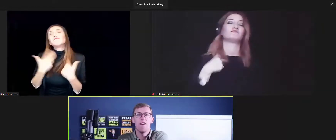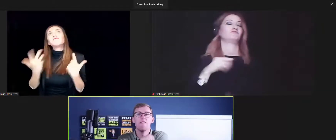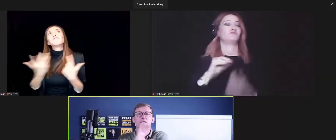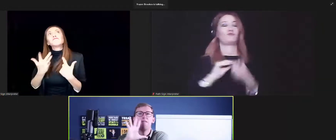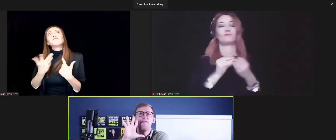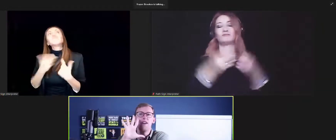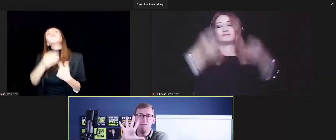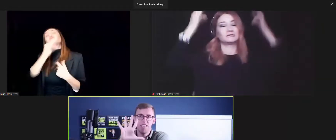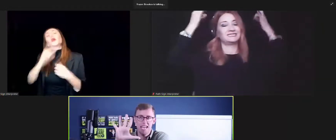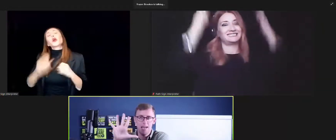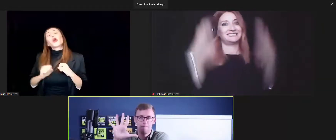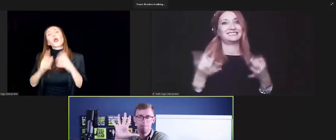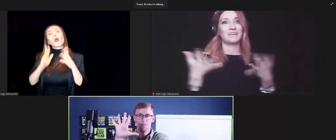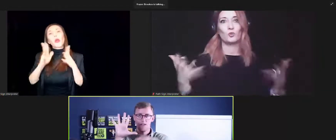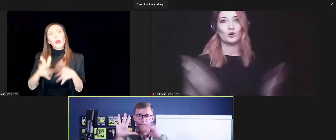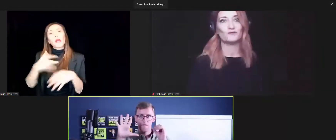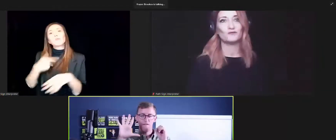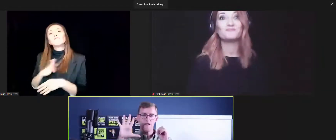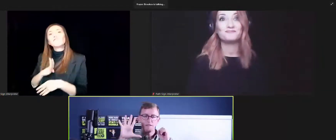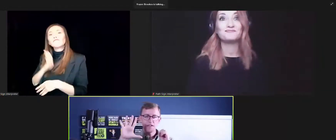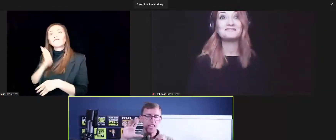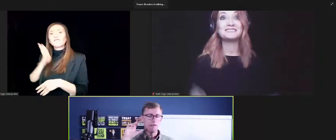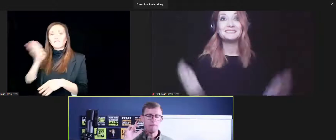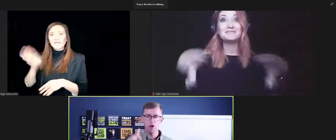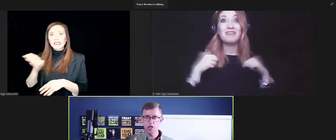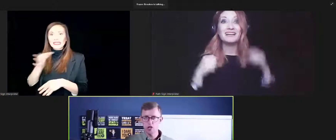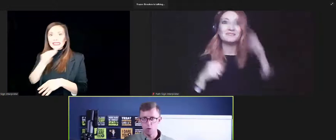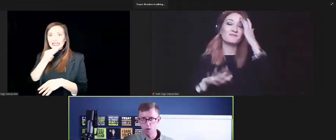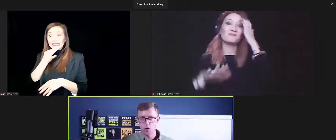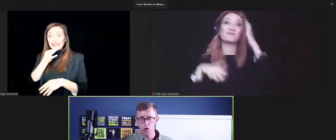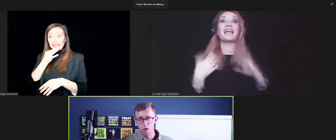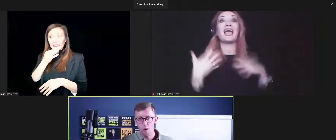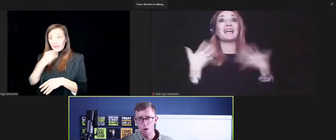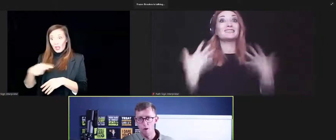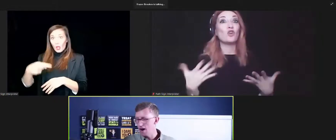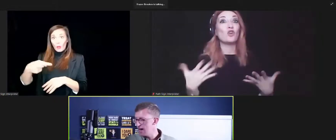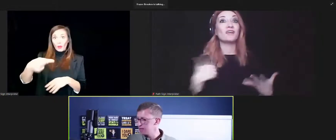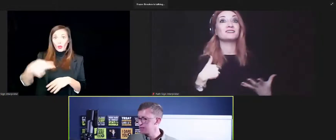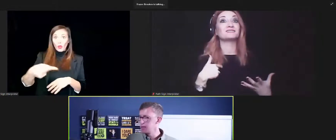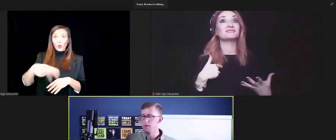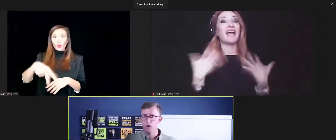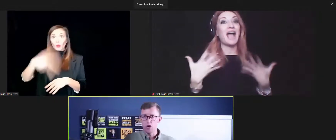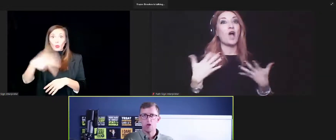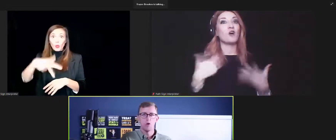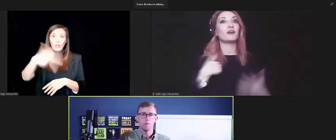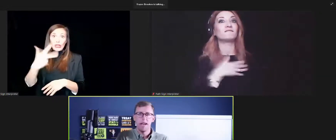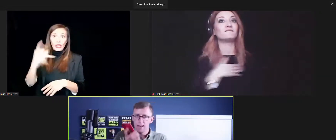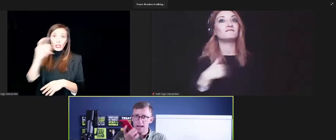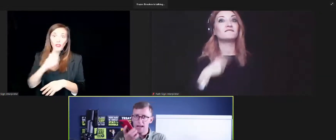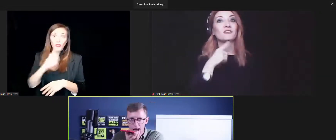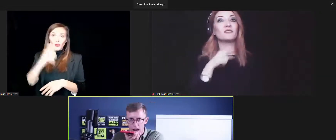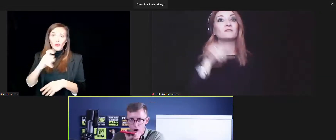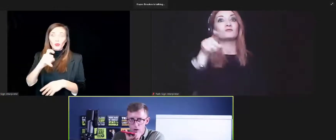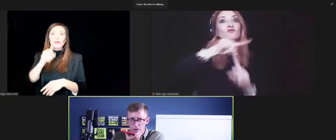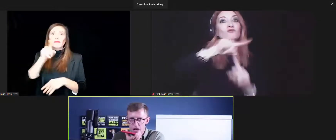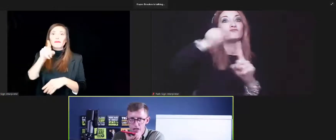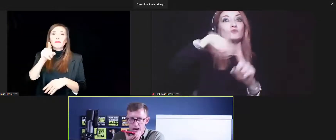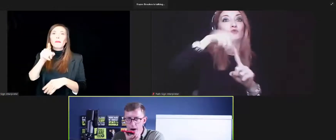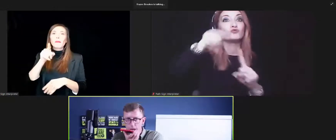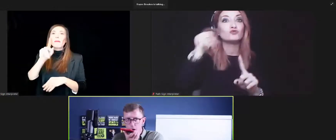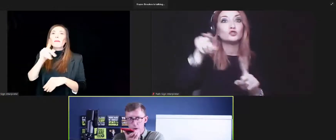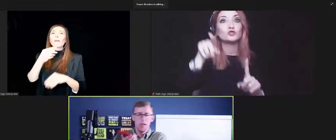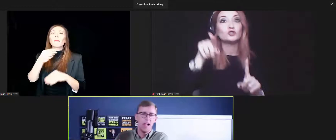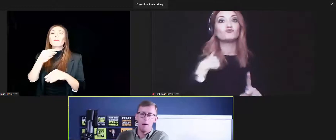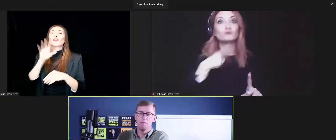out 50 voice notes, right? voice notes being like, hello, Frazer,